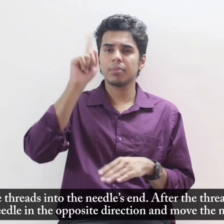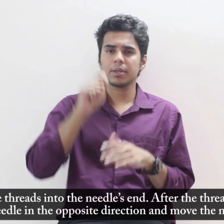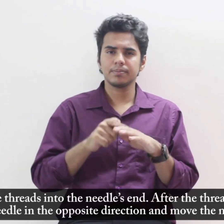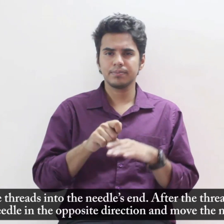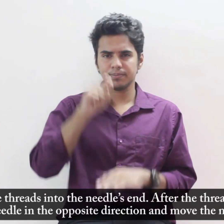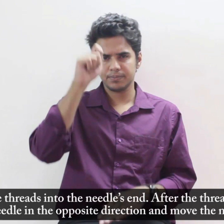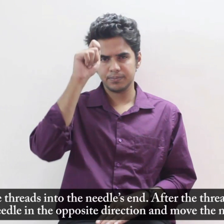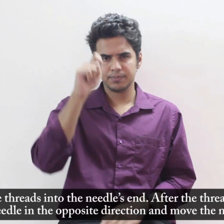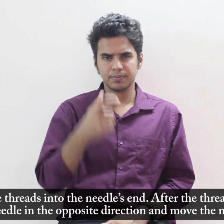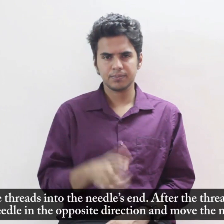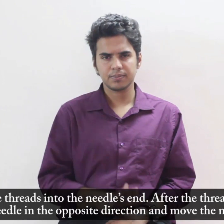needle upward.